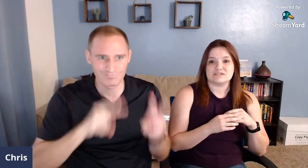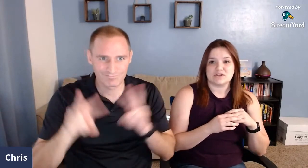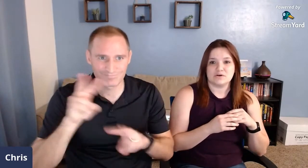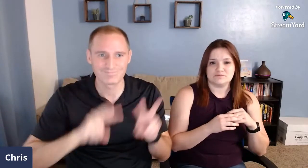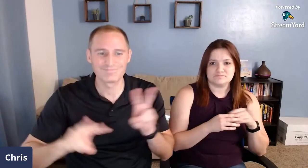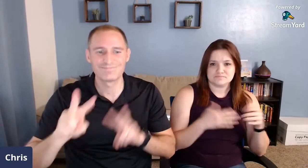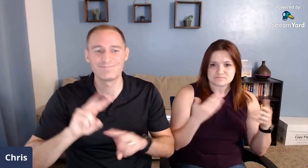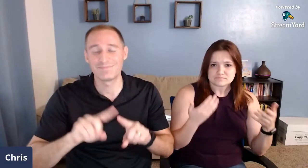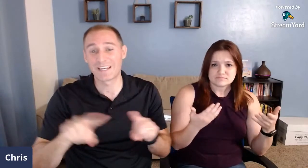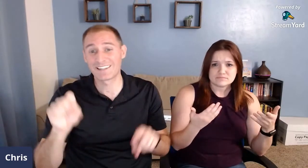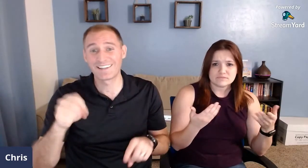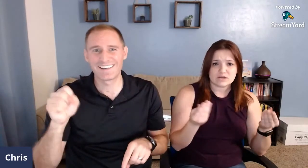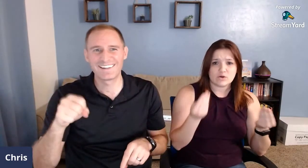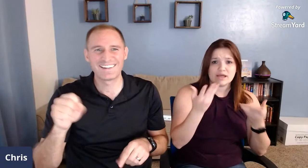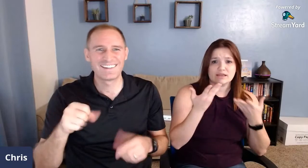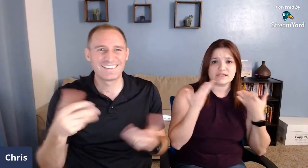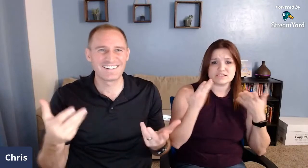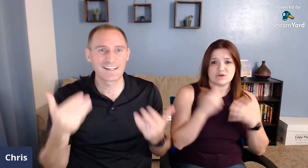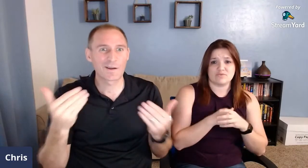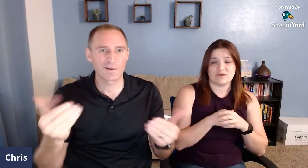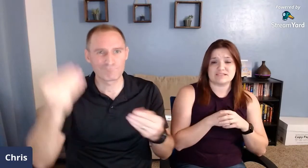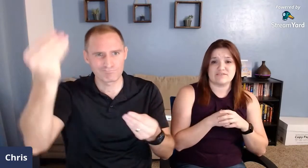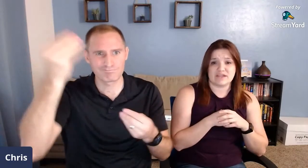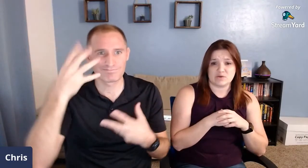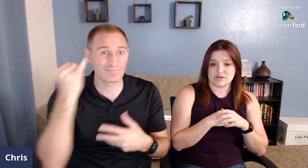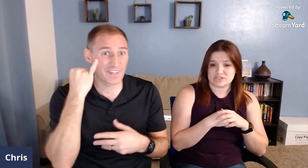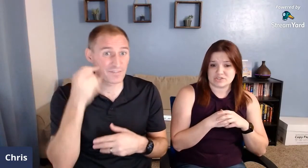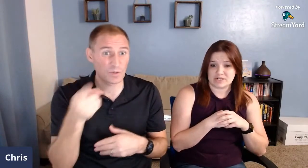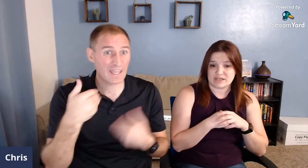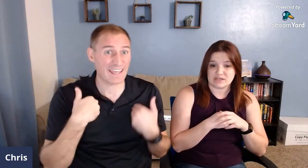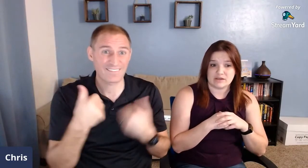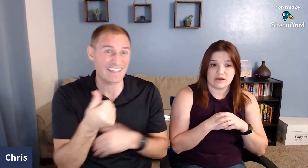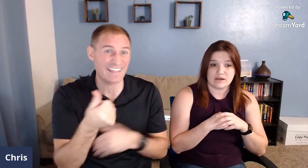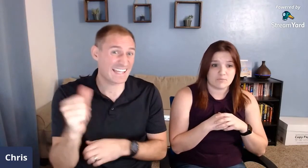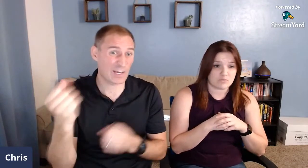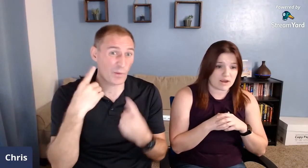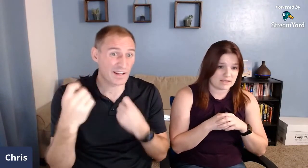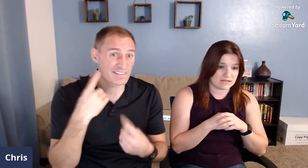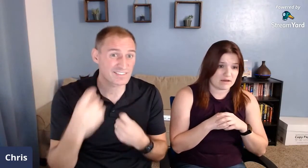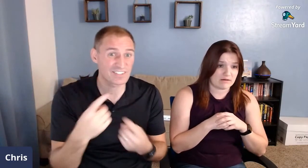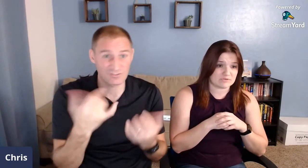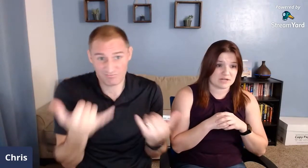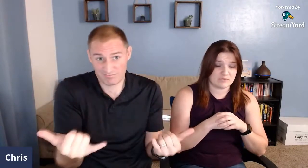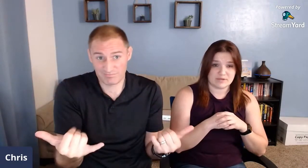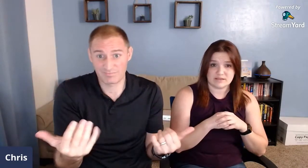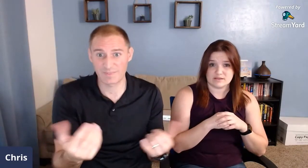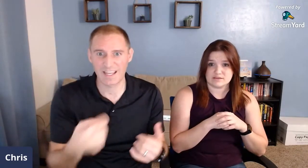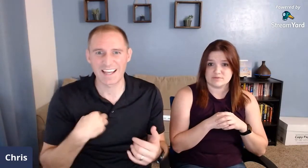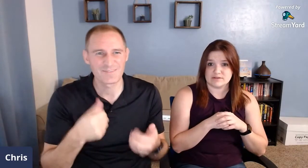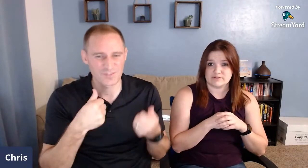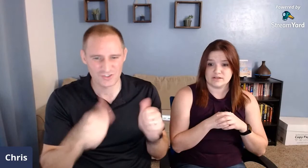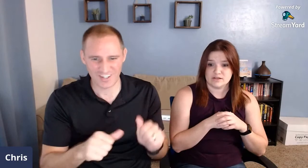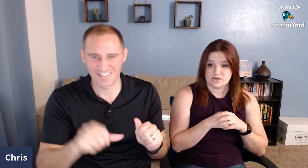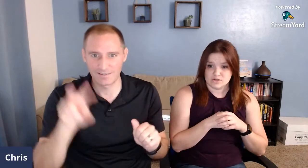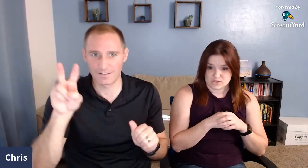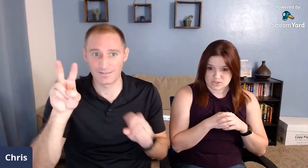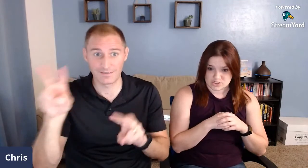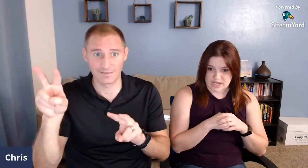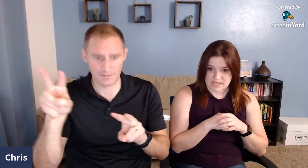But yeah, so go ahead, let us know if you guys have any questions or anything right now. I'm trying to read the 3